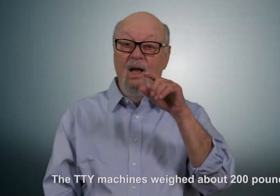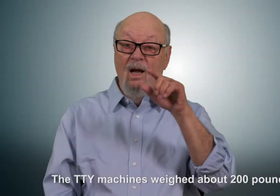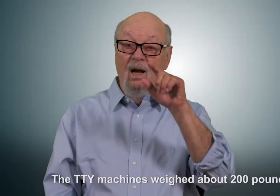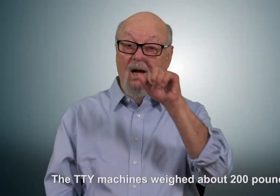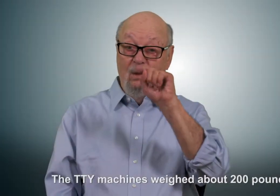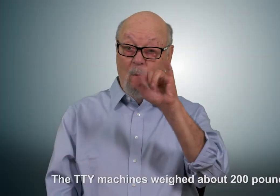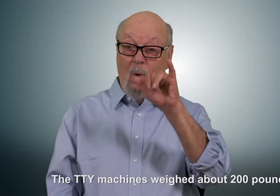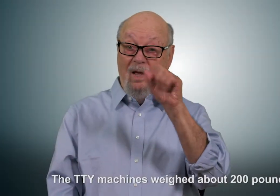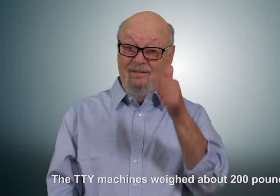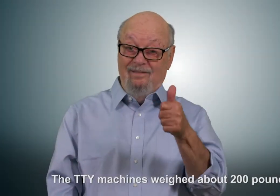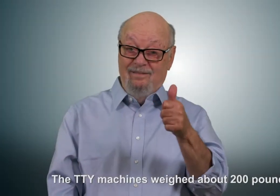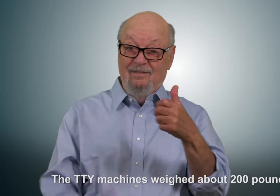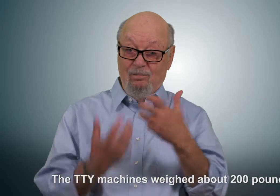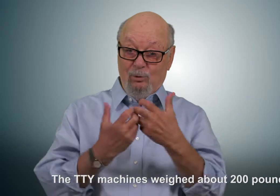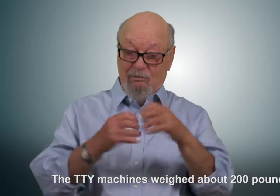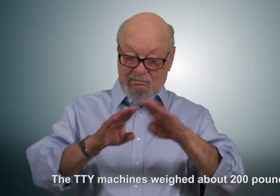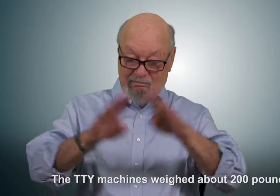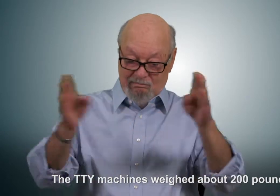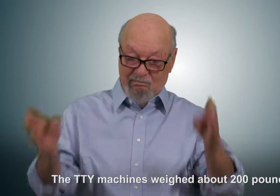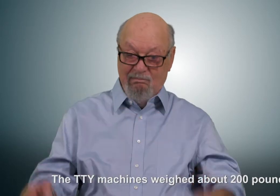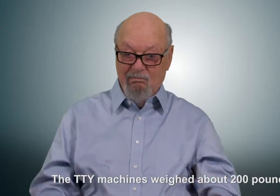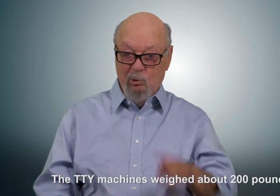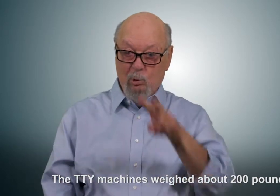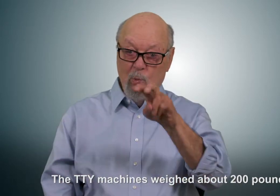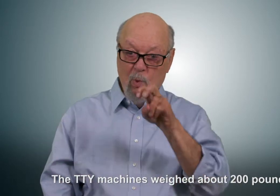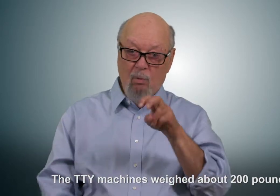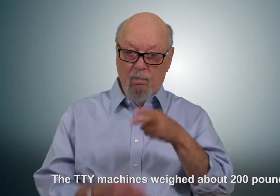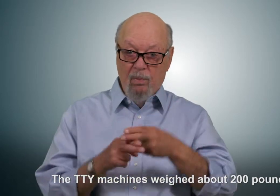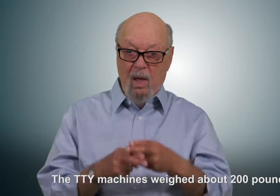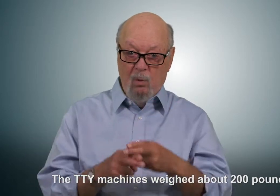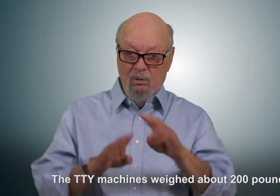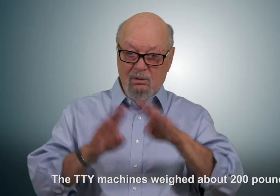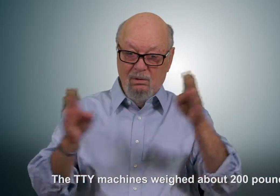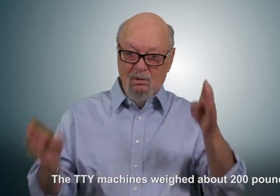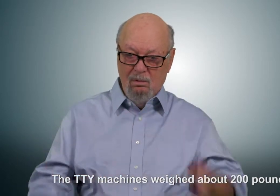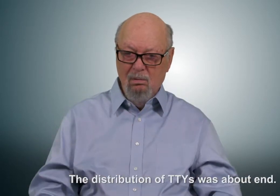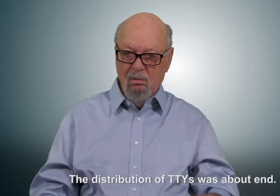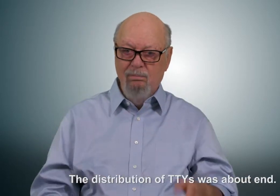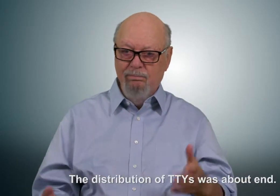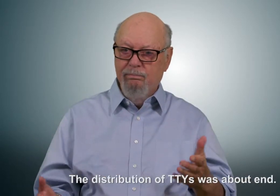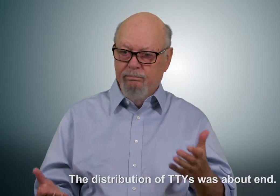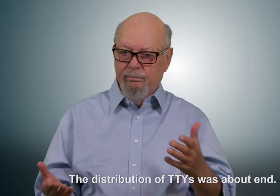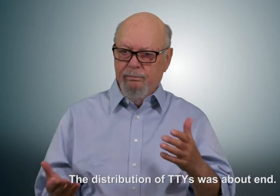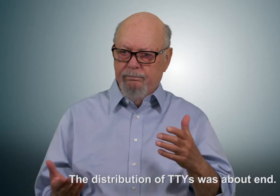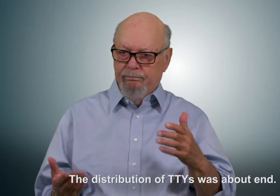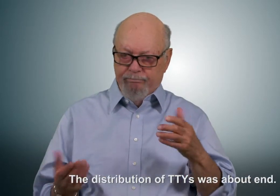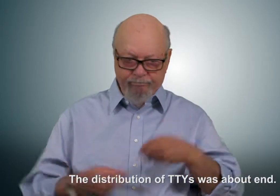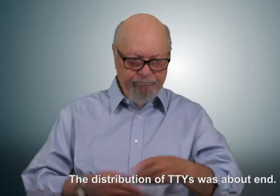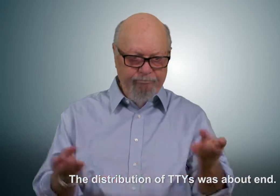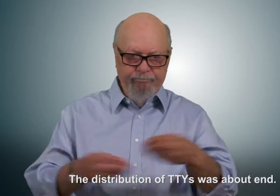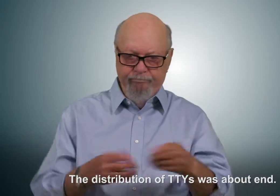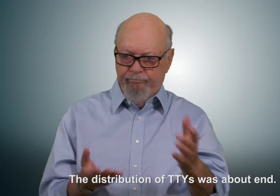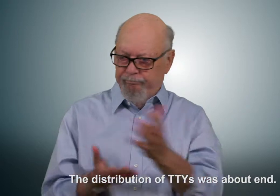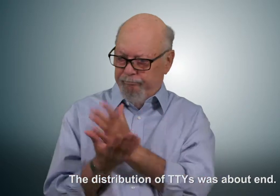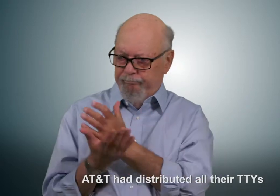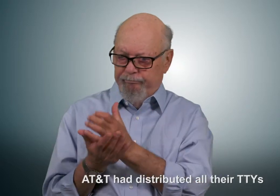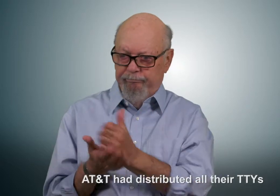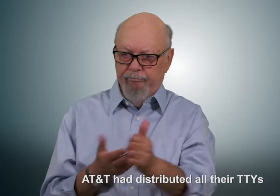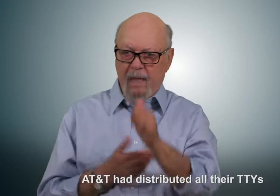The TTY machines weighed about 200 pounds. The distribution of TTYs was about to end. AT